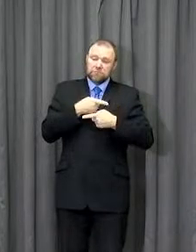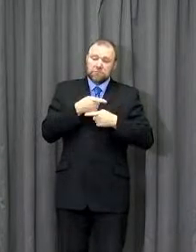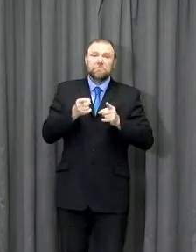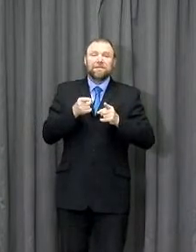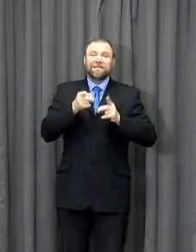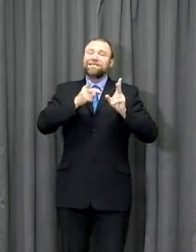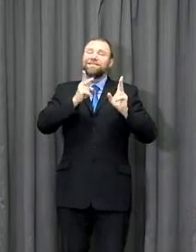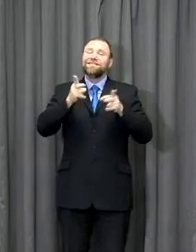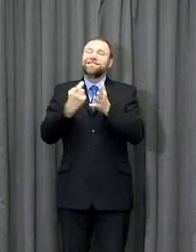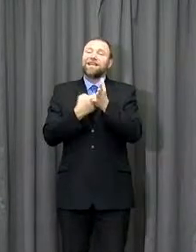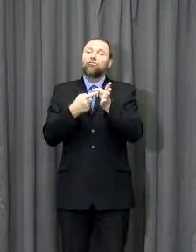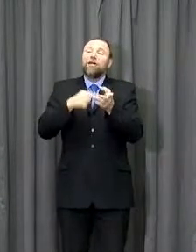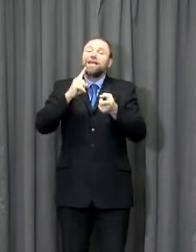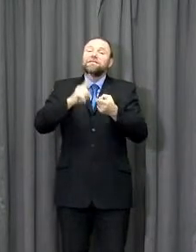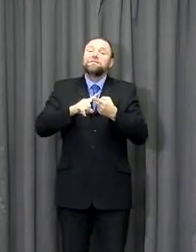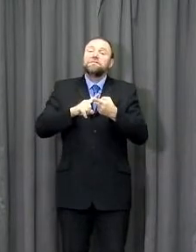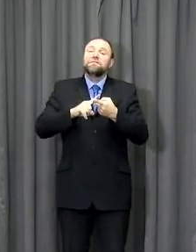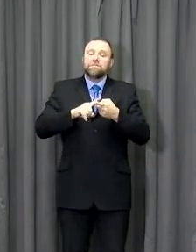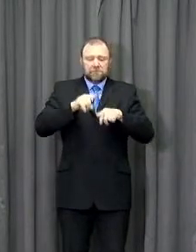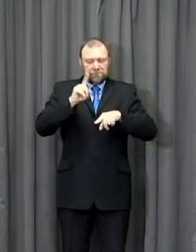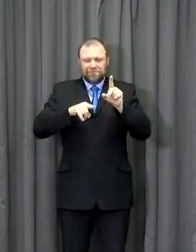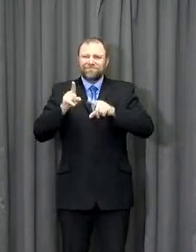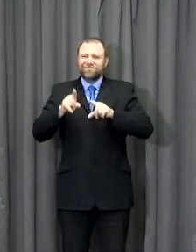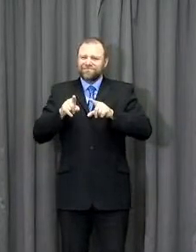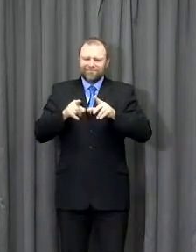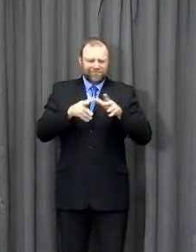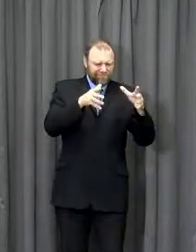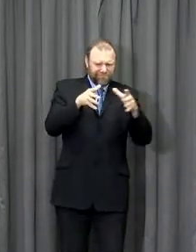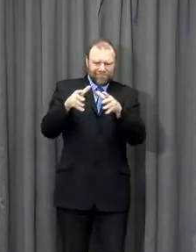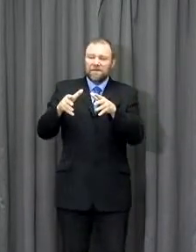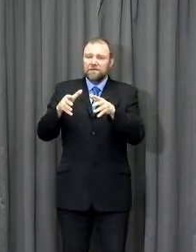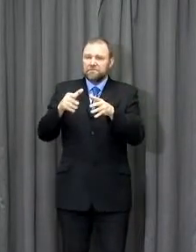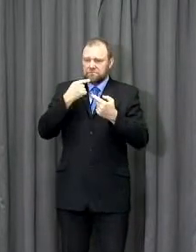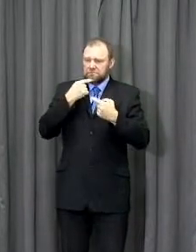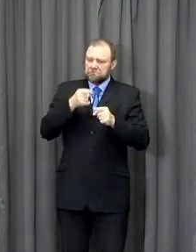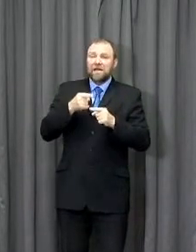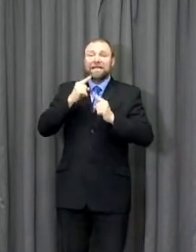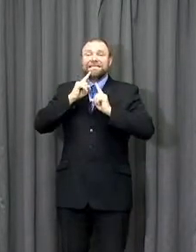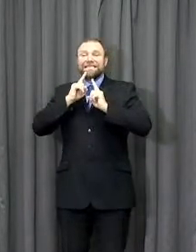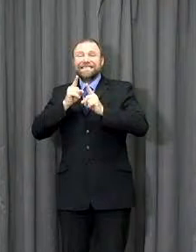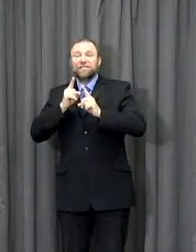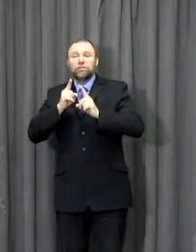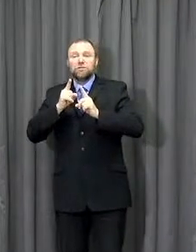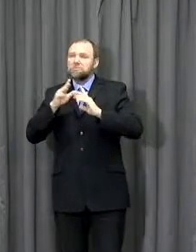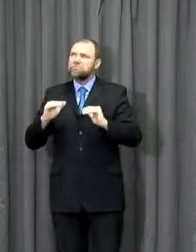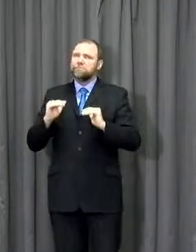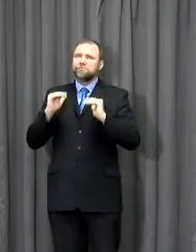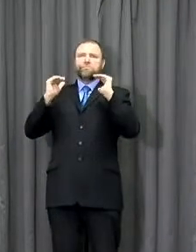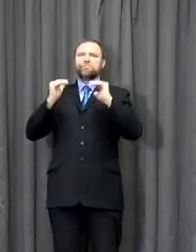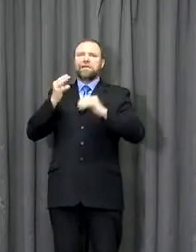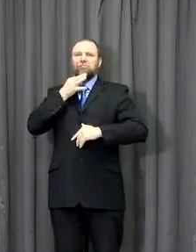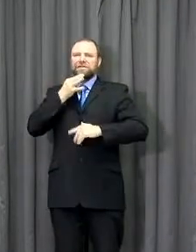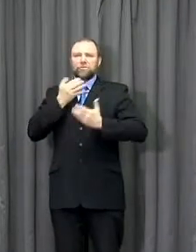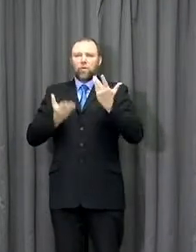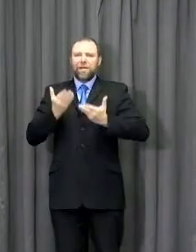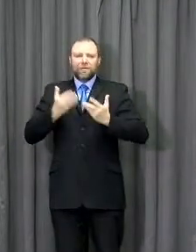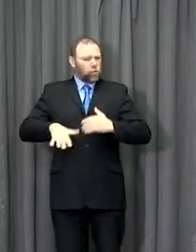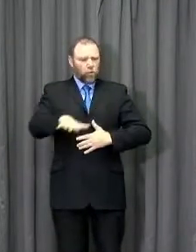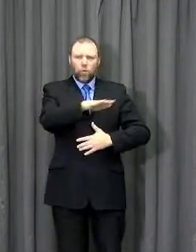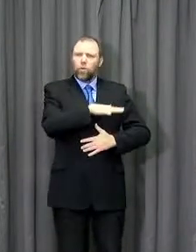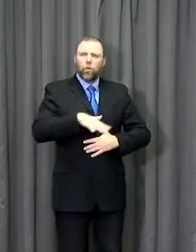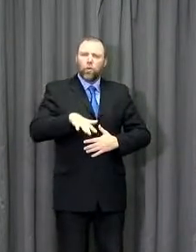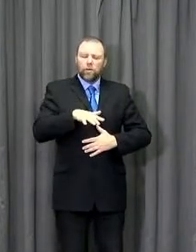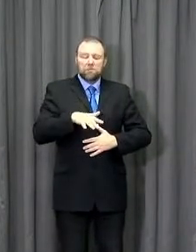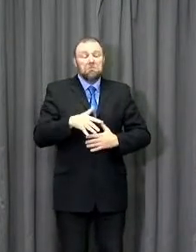different segments of the population, and the good news, of course, is that teachers had no greater risk than the general public. So that's really